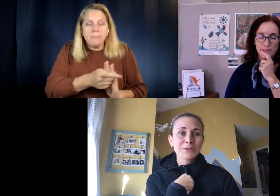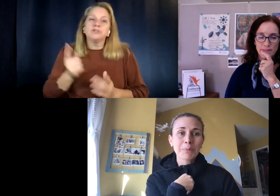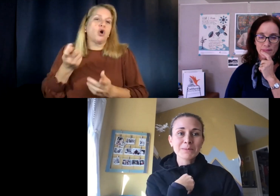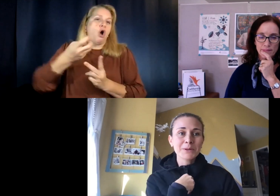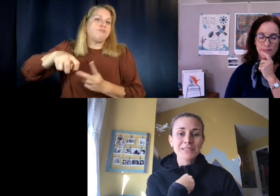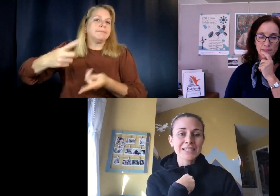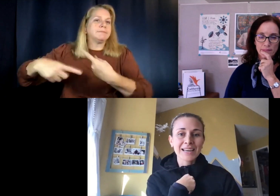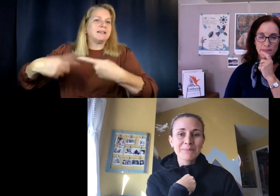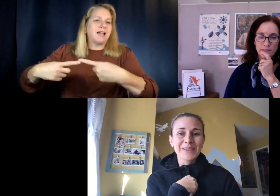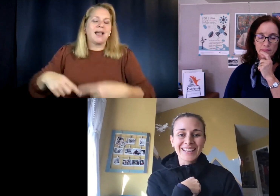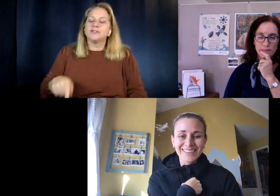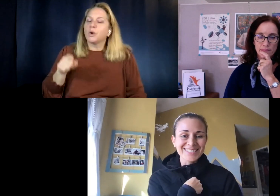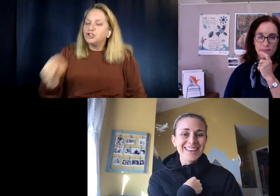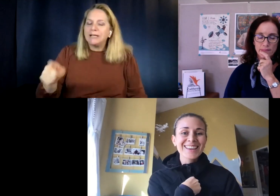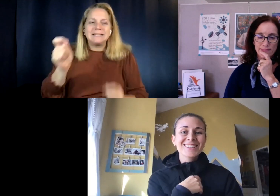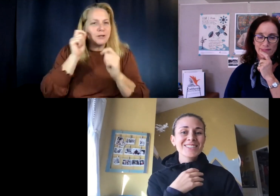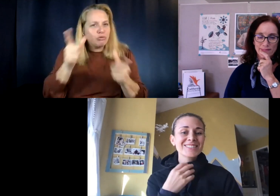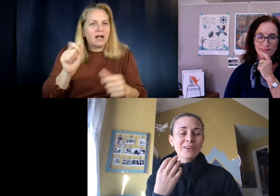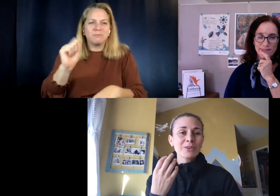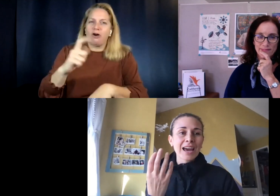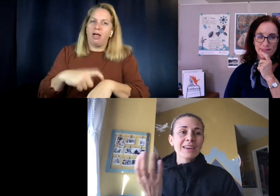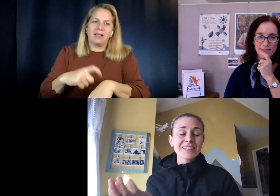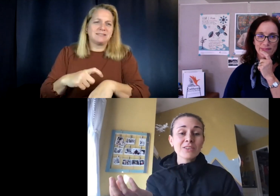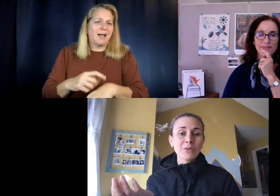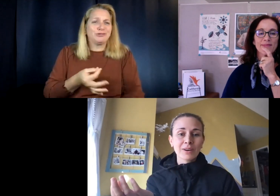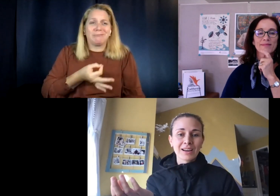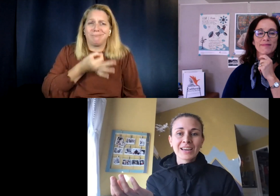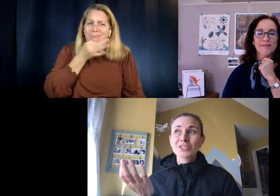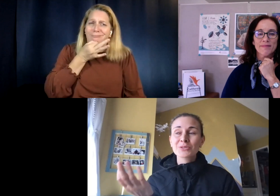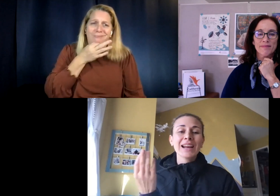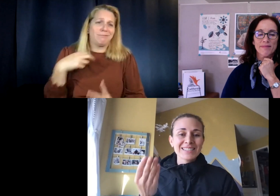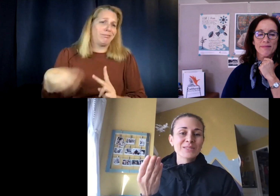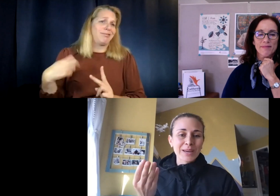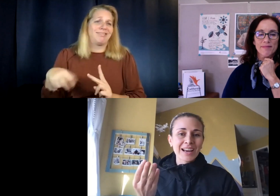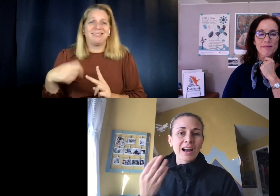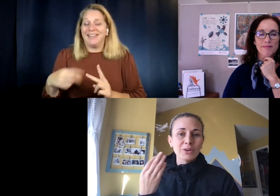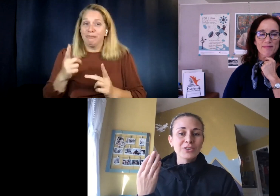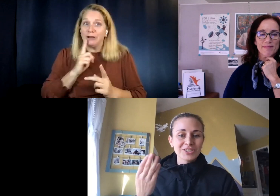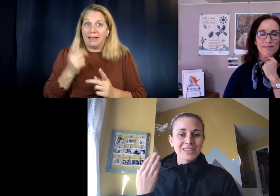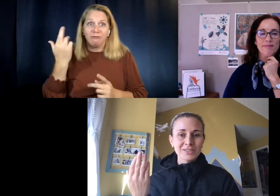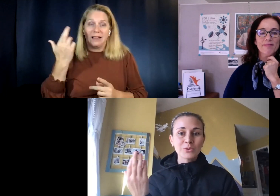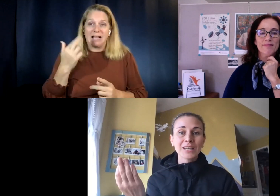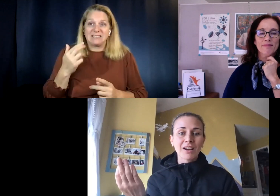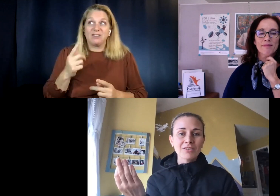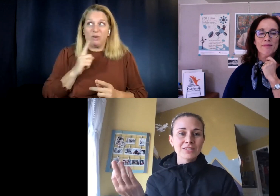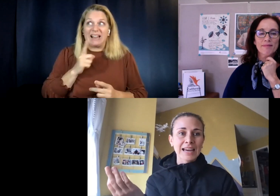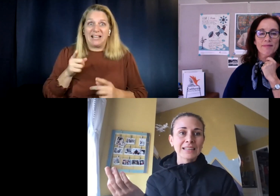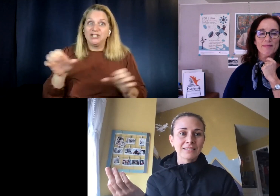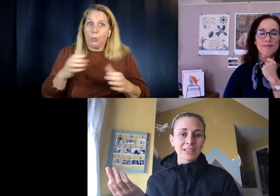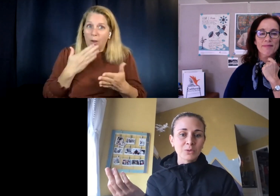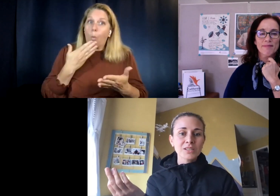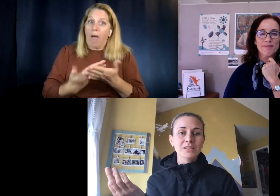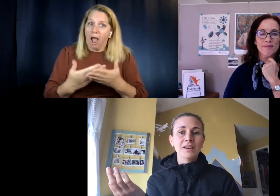really surprised me all the time because she's so good. I didn't know, I just realized this week how good she is doing on